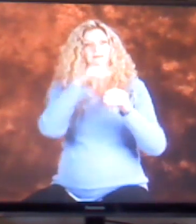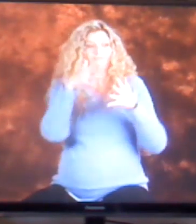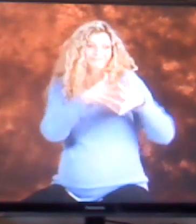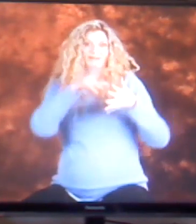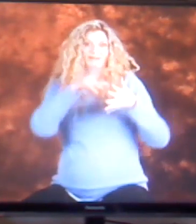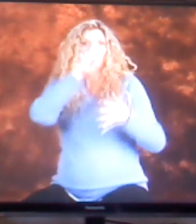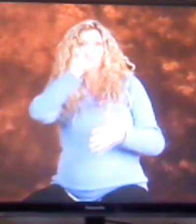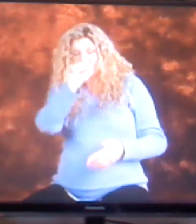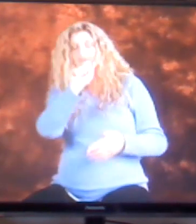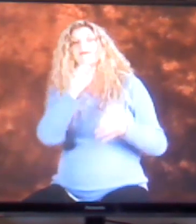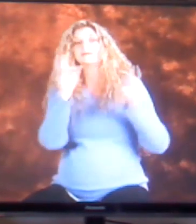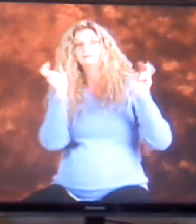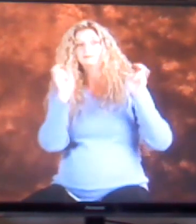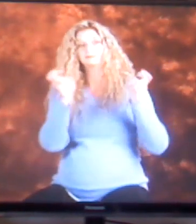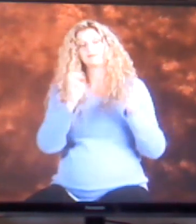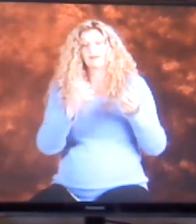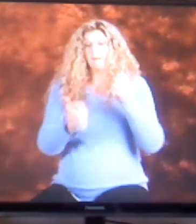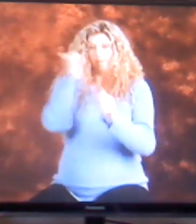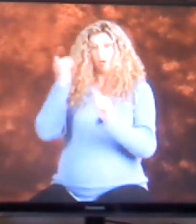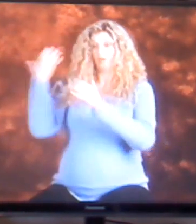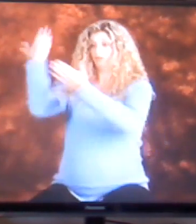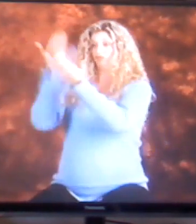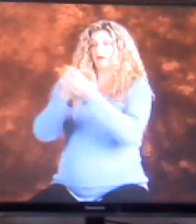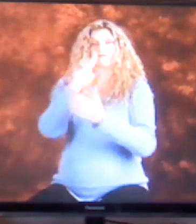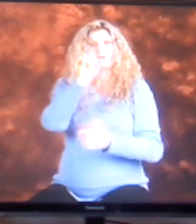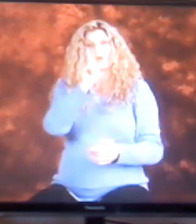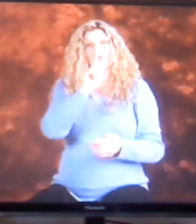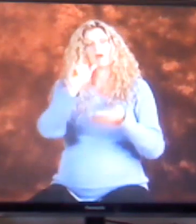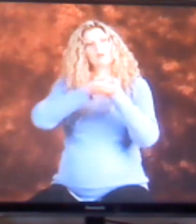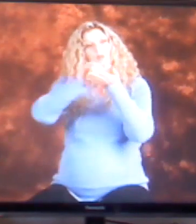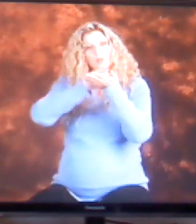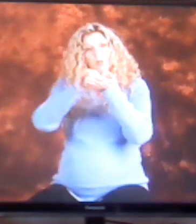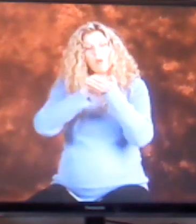And their job is to think about what will influence people here in the States.